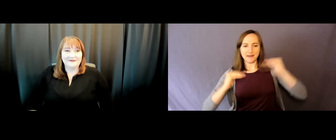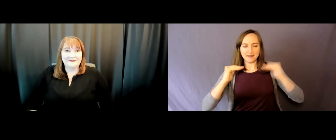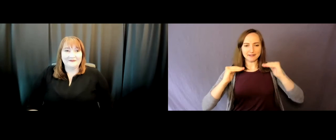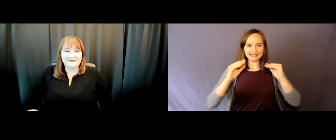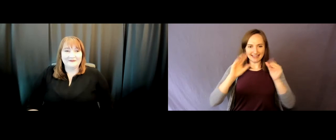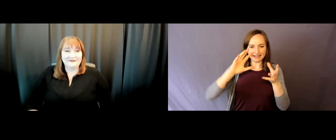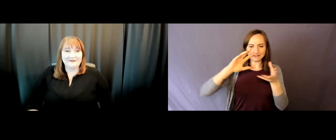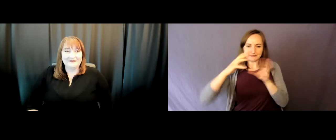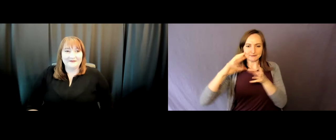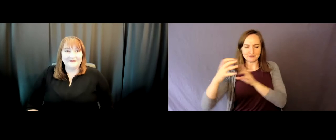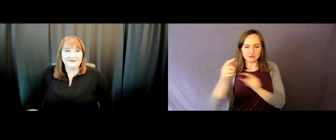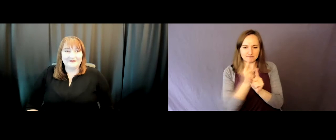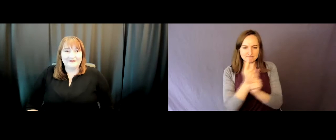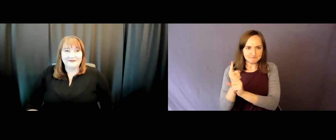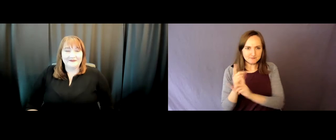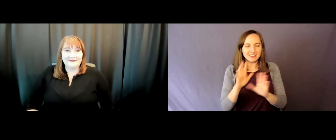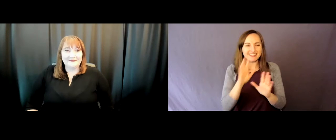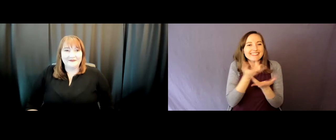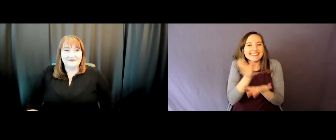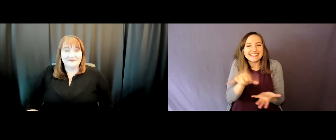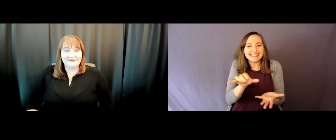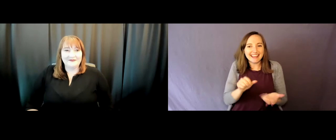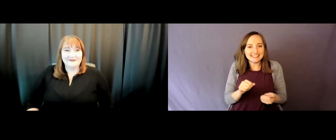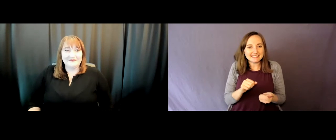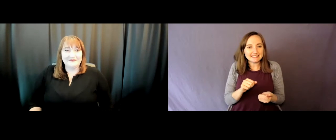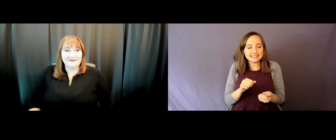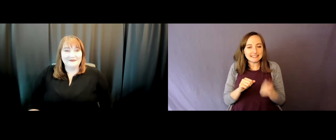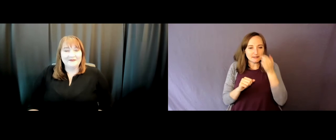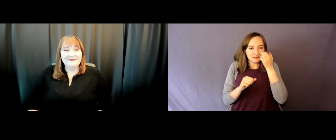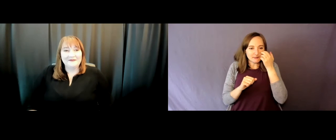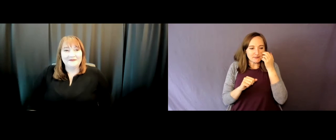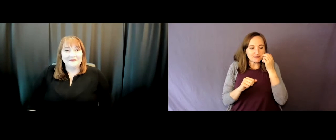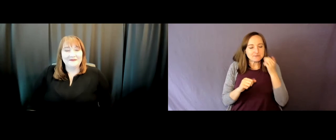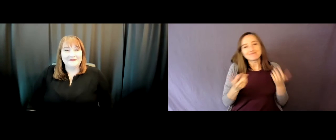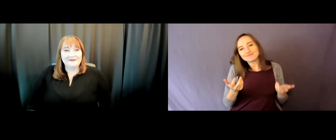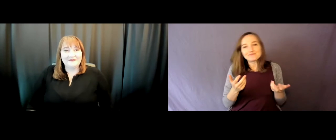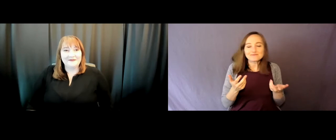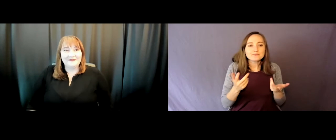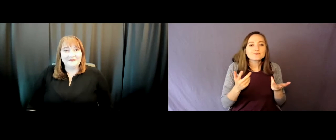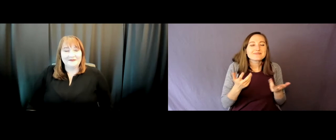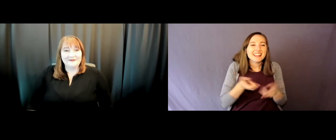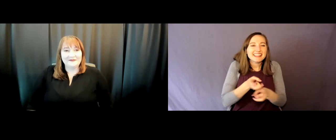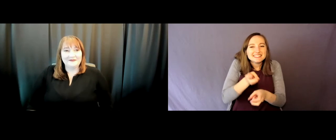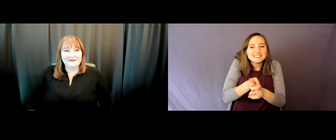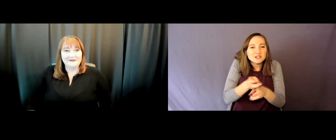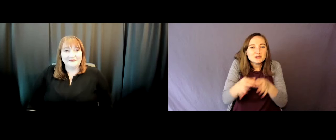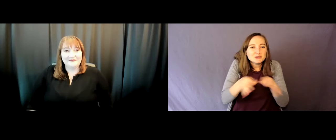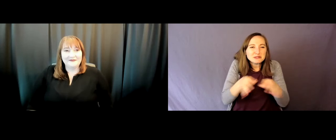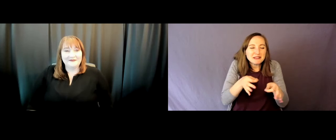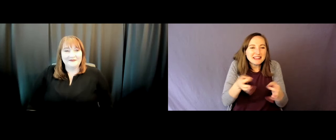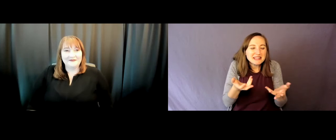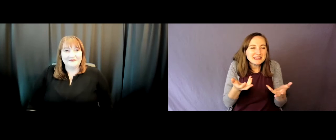spin at a certain frequency and, just things like that. And so, it's kind of hard to explain,